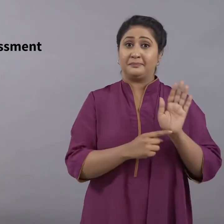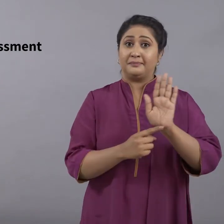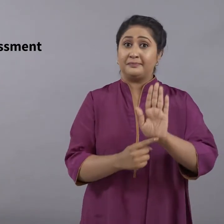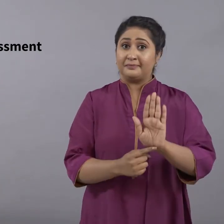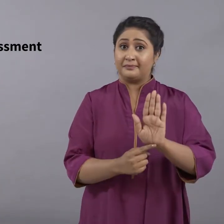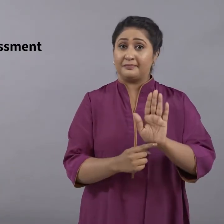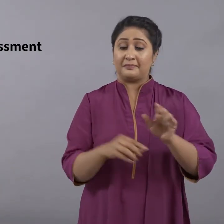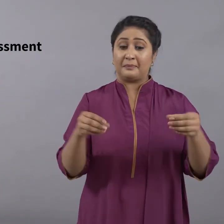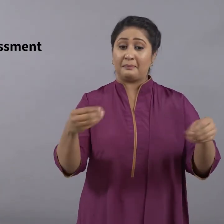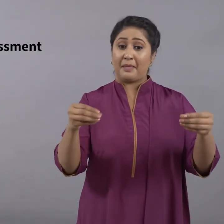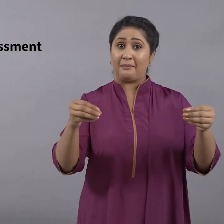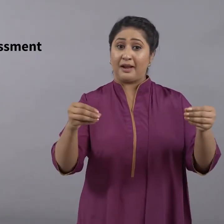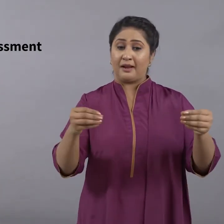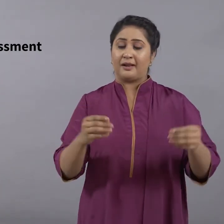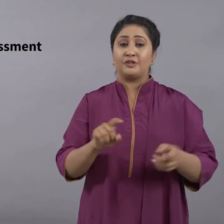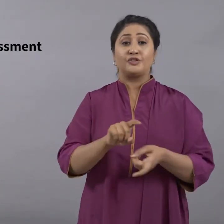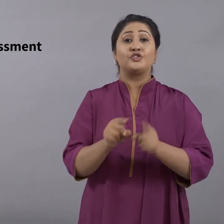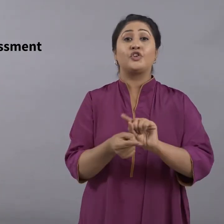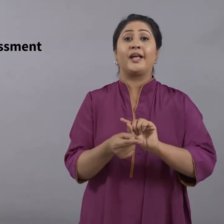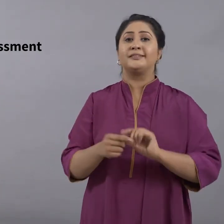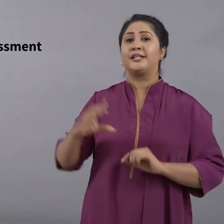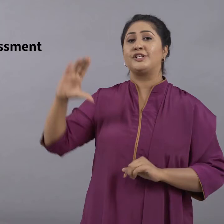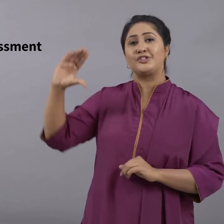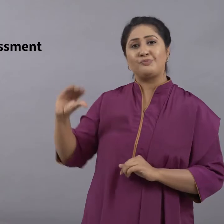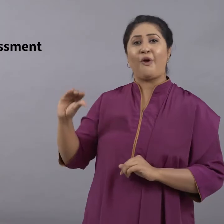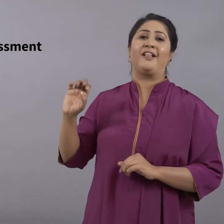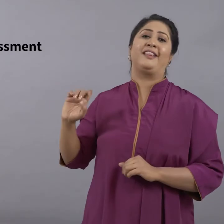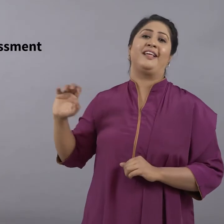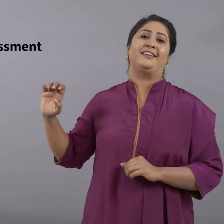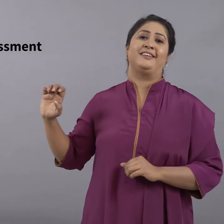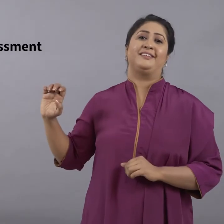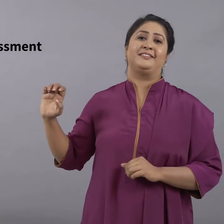student the list of small letters / alphabets.